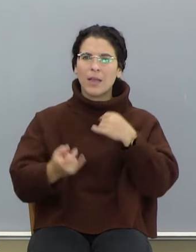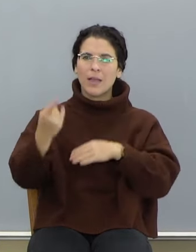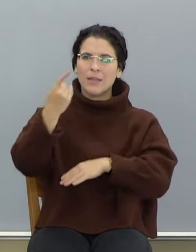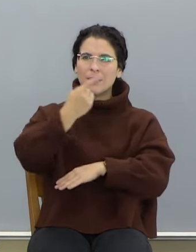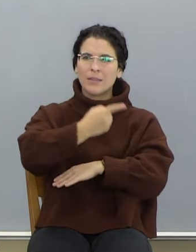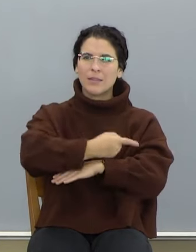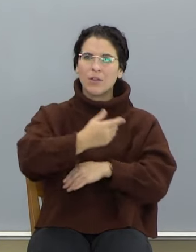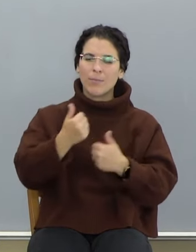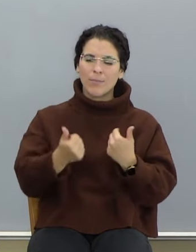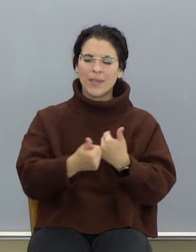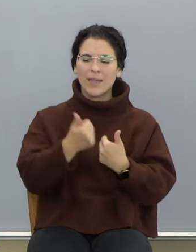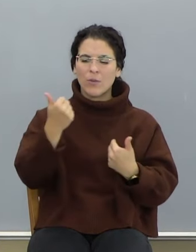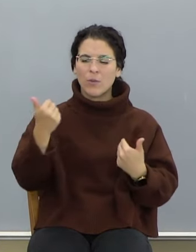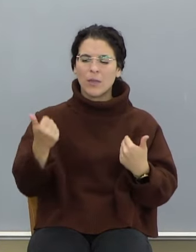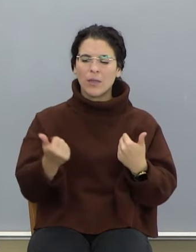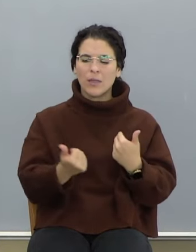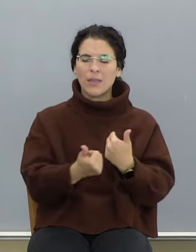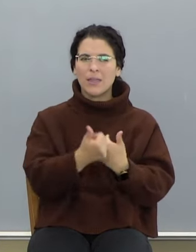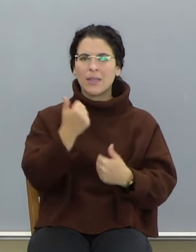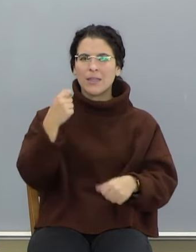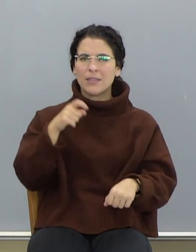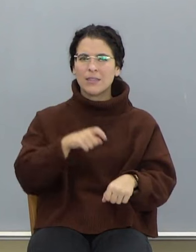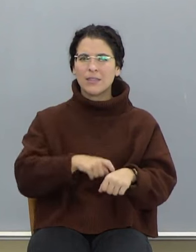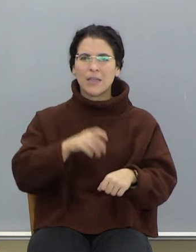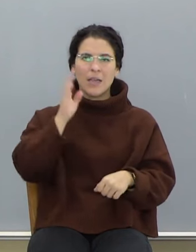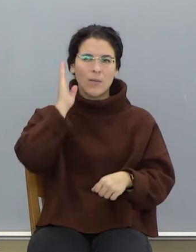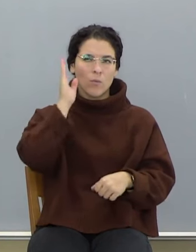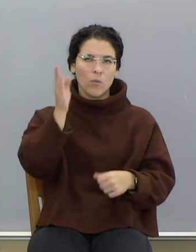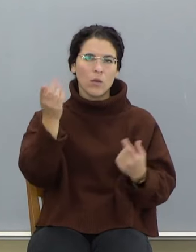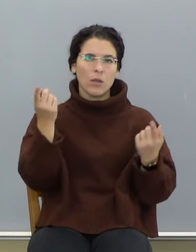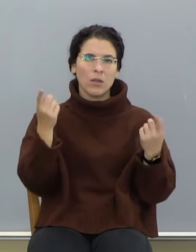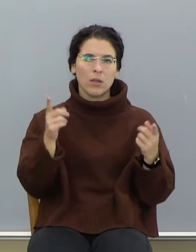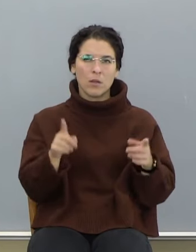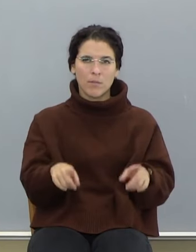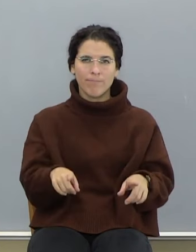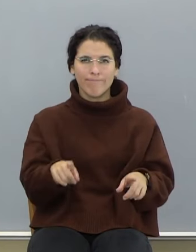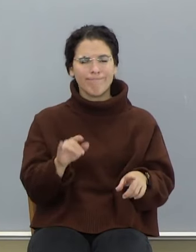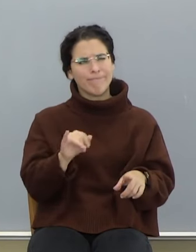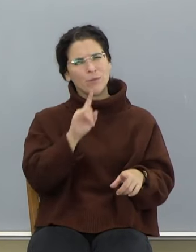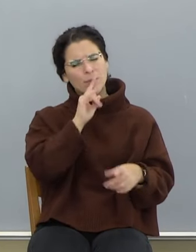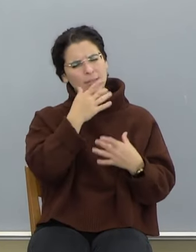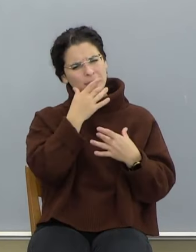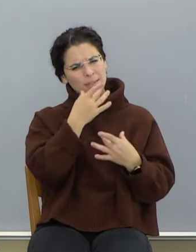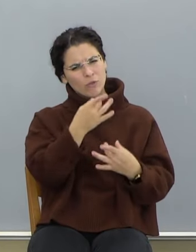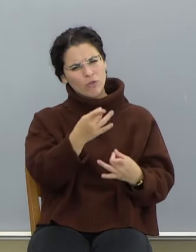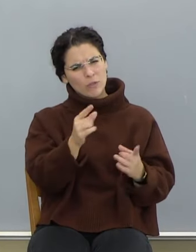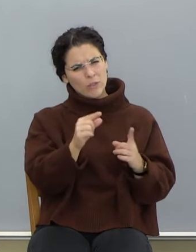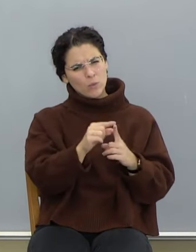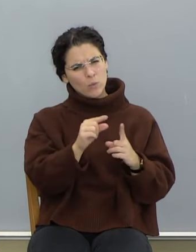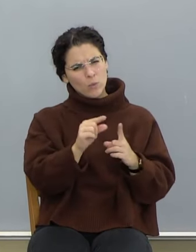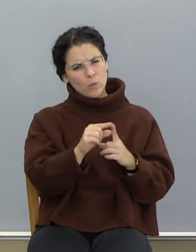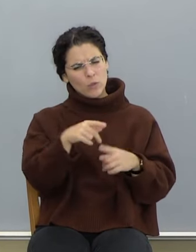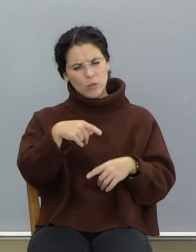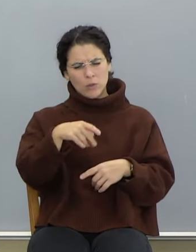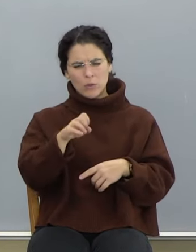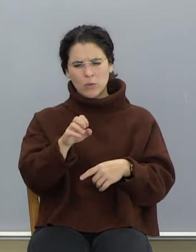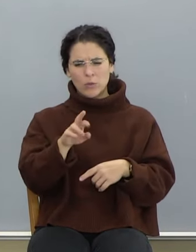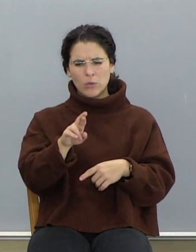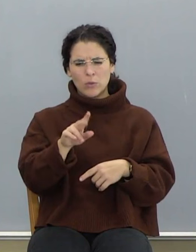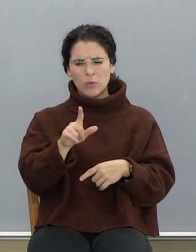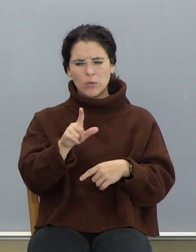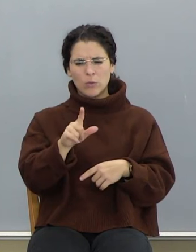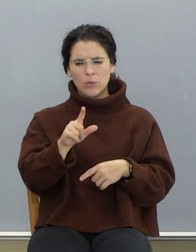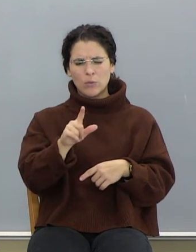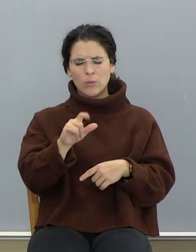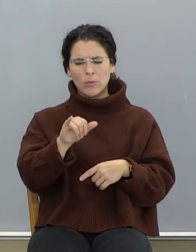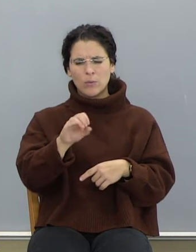days, perilous times shall come. That's an interesting word there. That actually is a Pauline word.